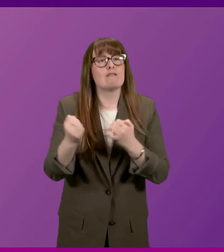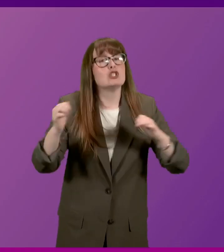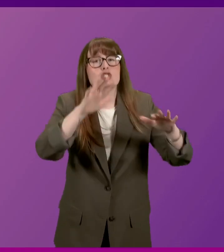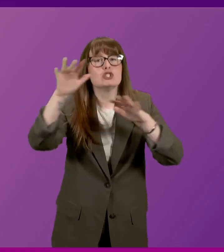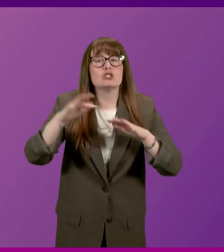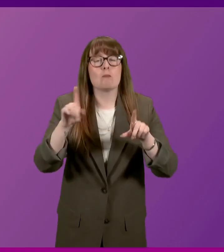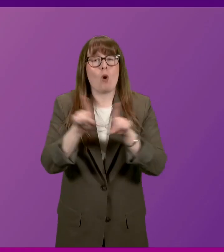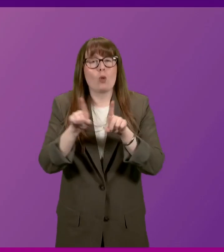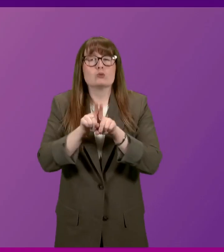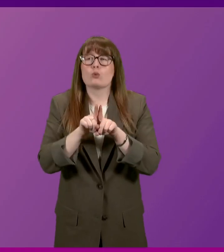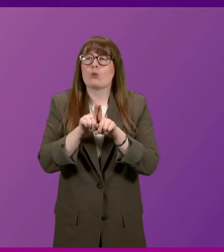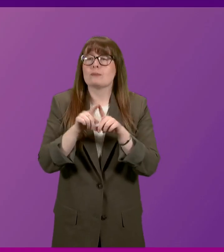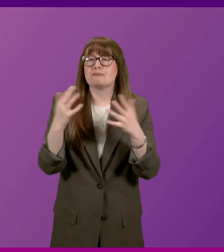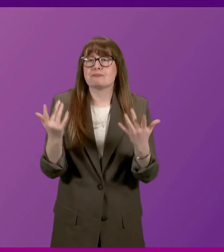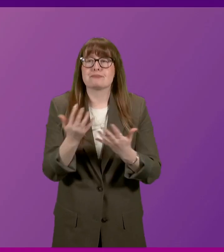the more